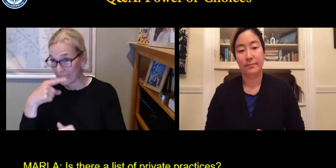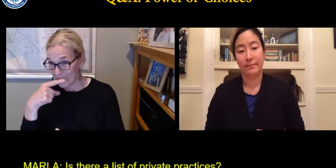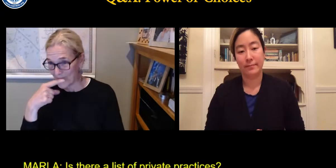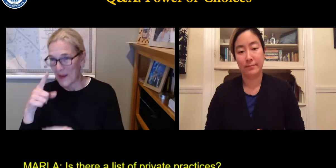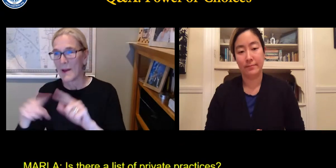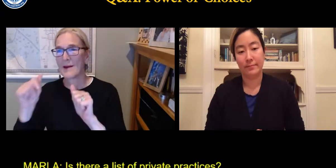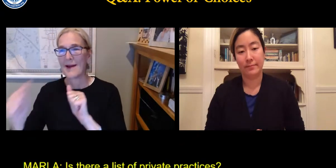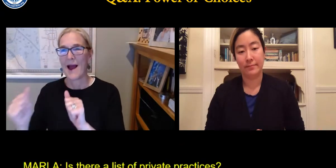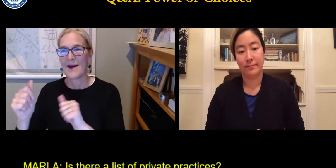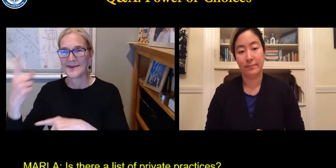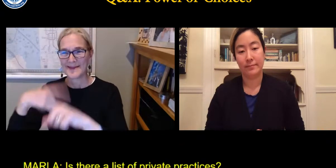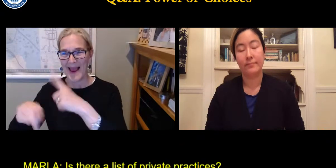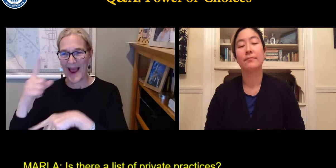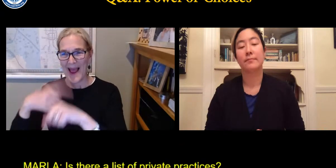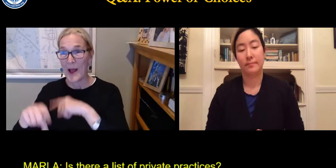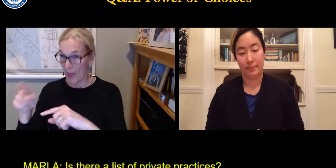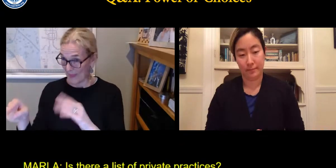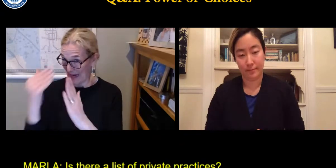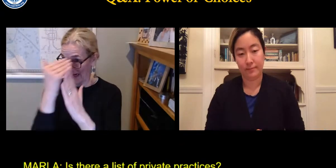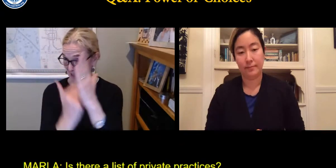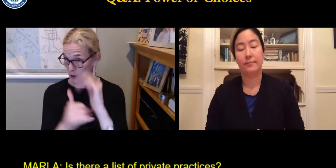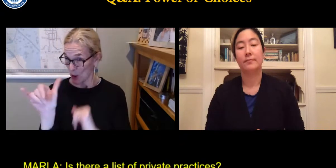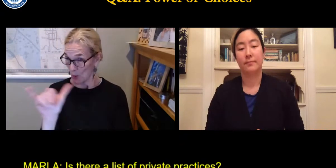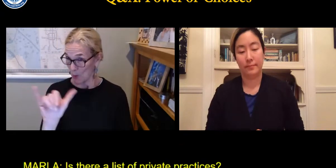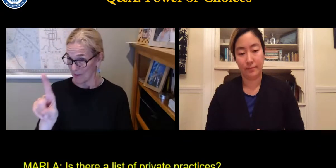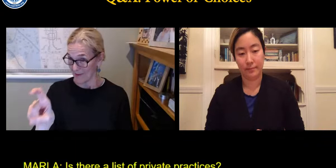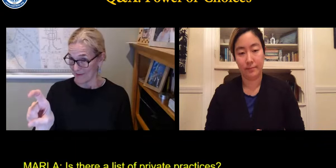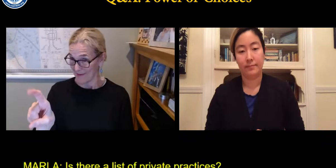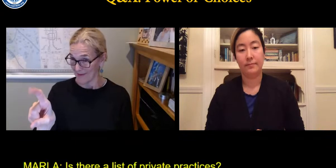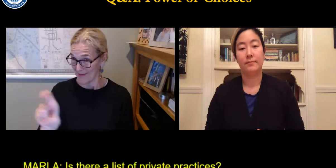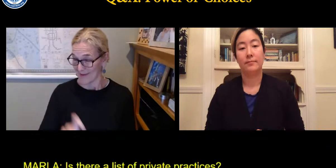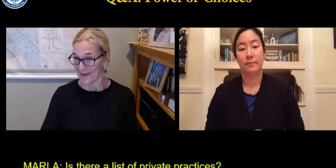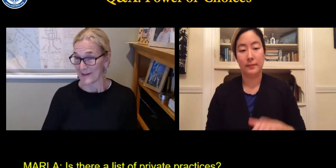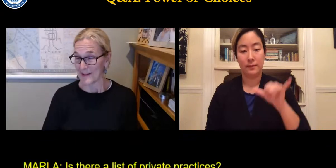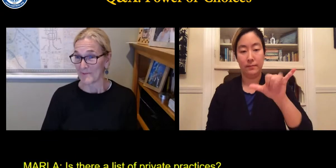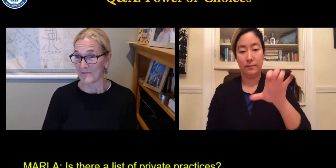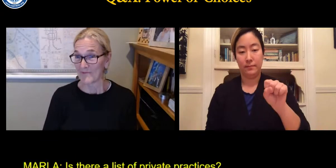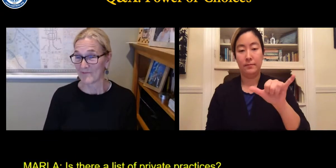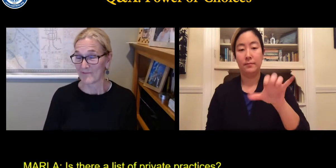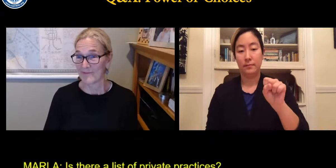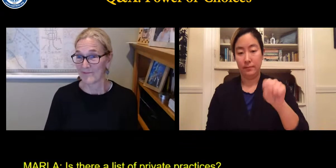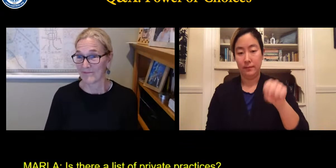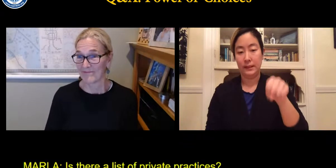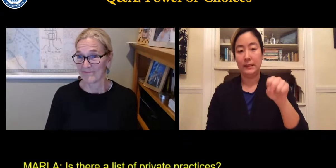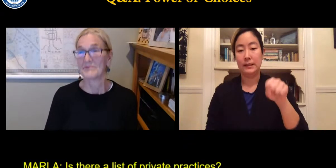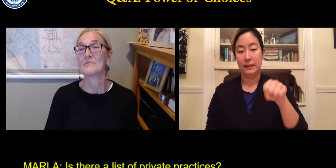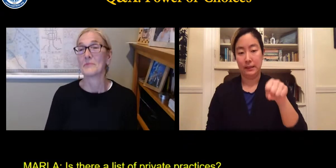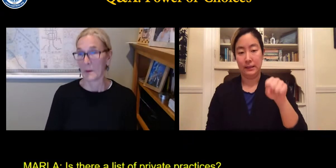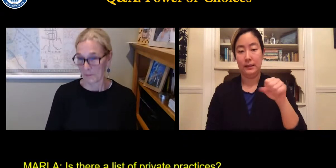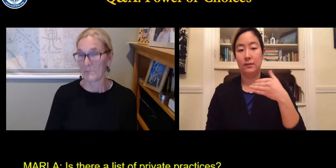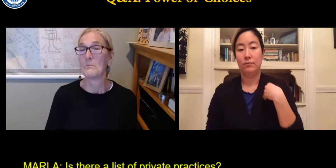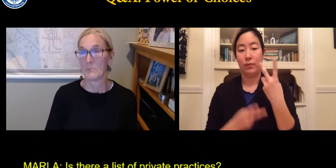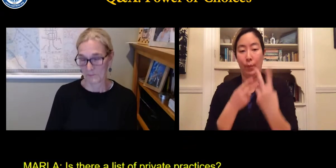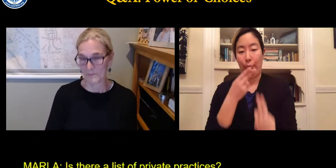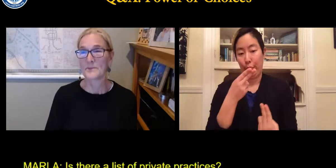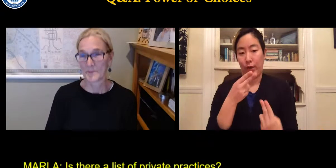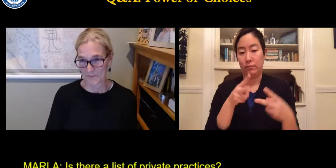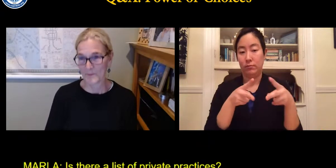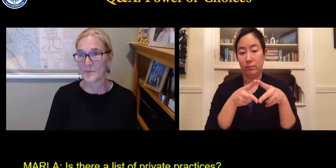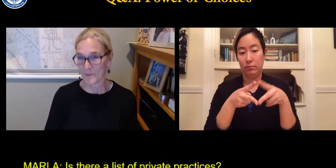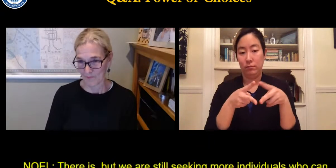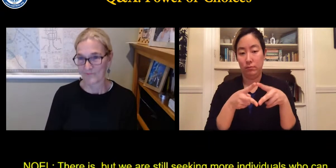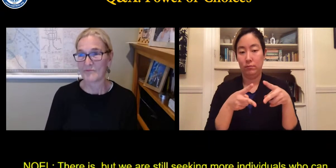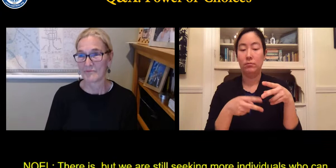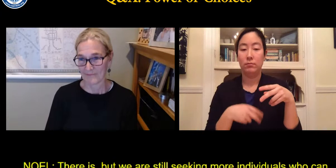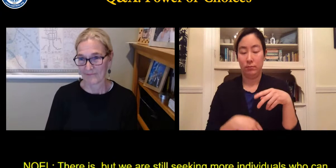what the difference is between a deaf therapist and a hearing therapist that can sign. Is there a list that includes both?